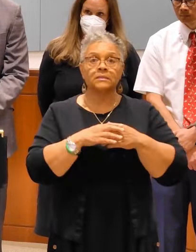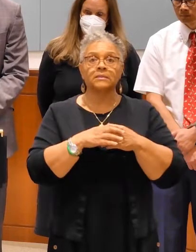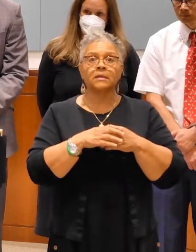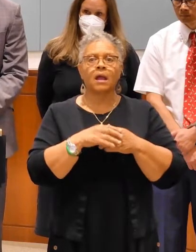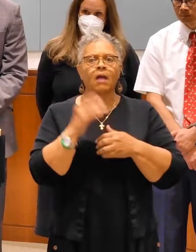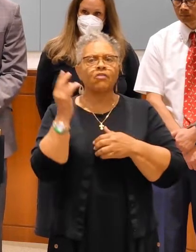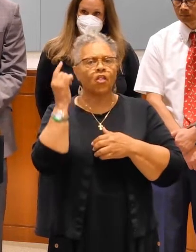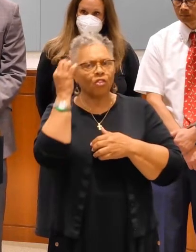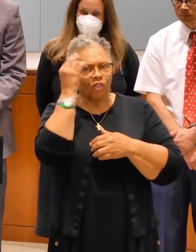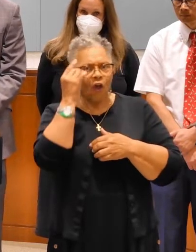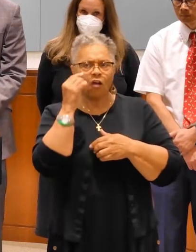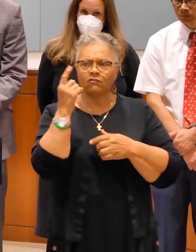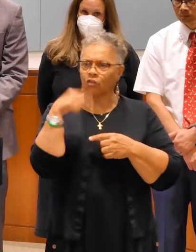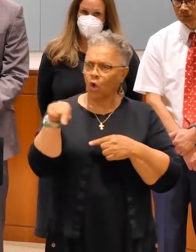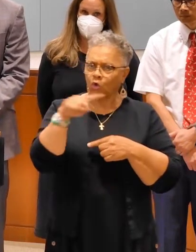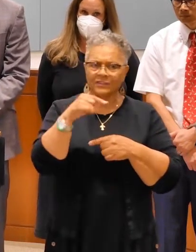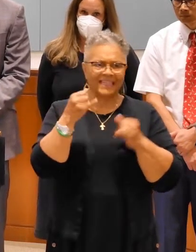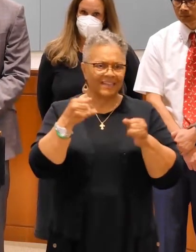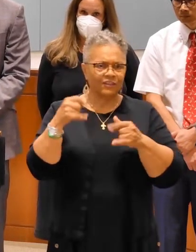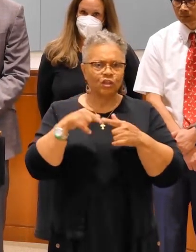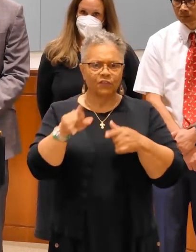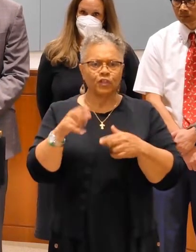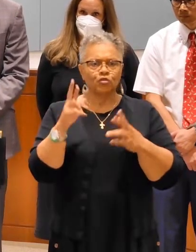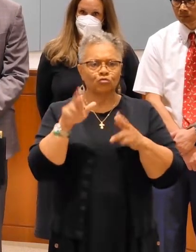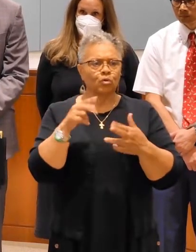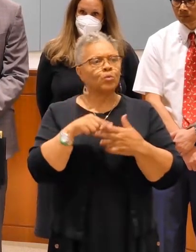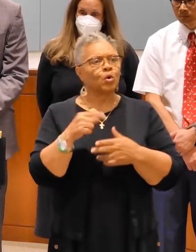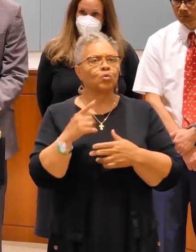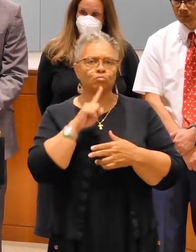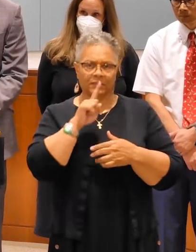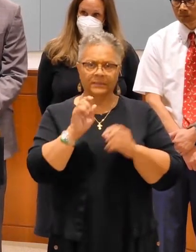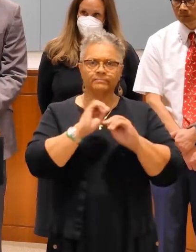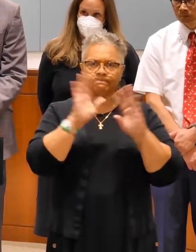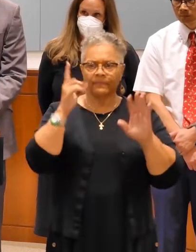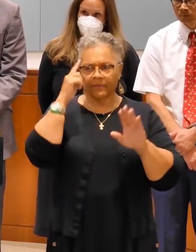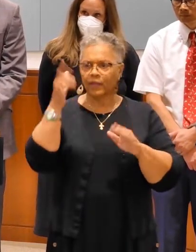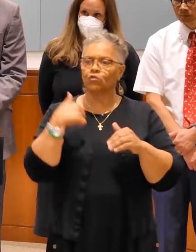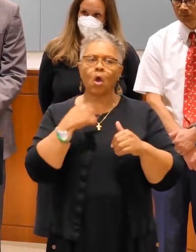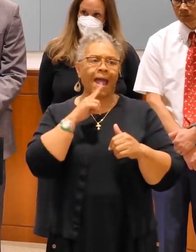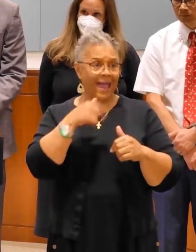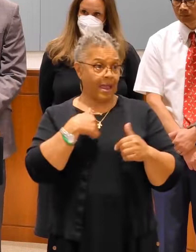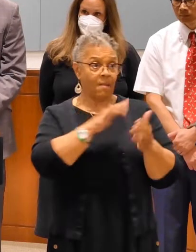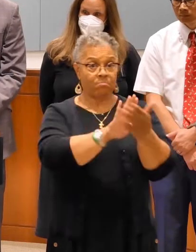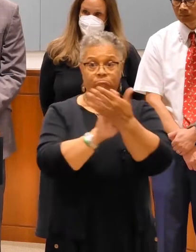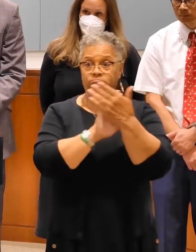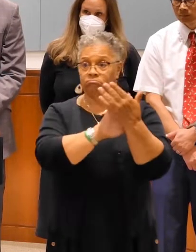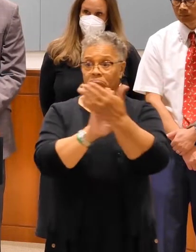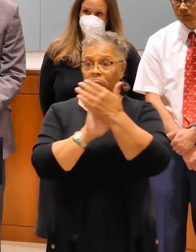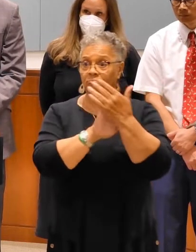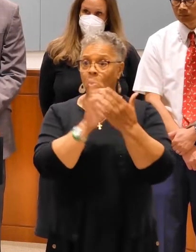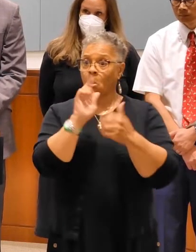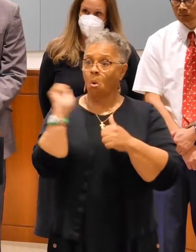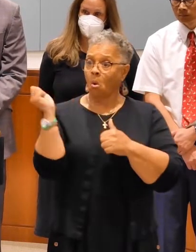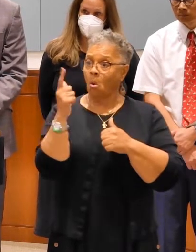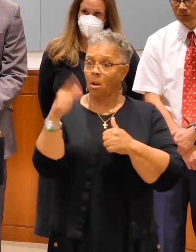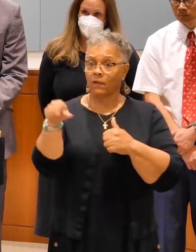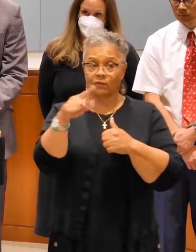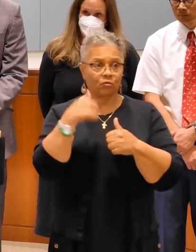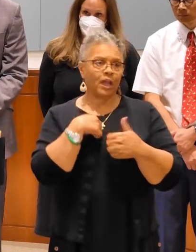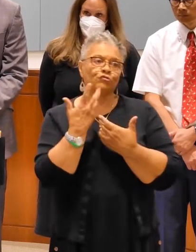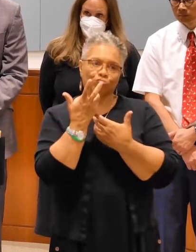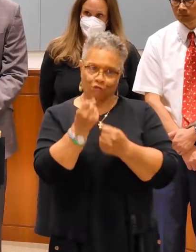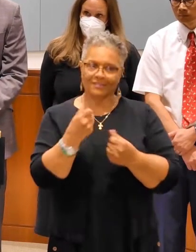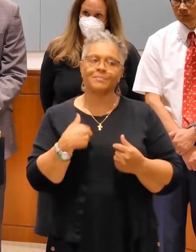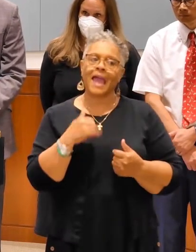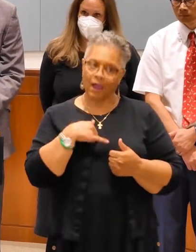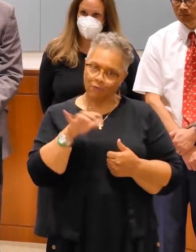the thoughtful individuals in this room, we wouldn't be here. And so I applaud all of you, and trust me, I will find something